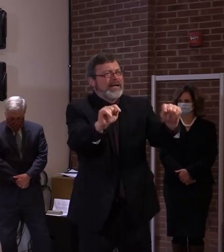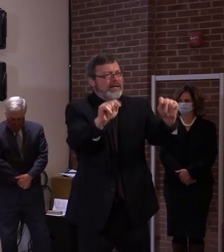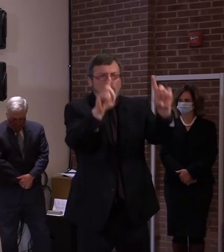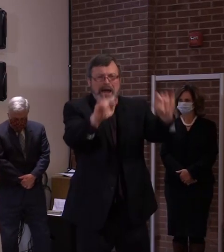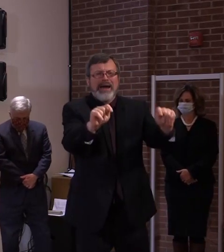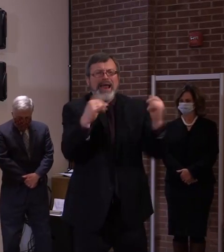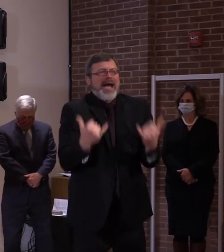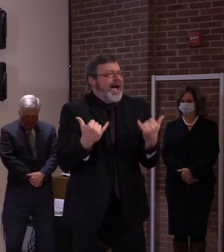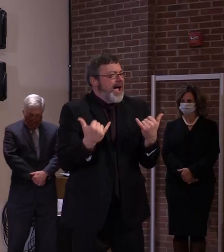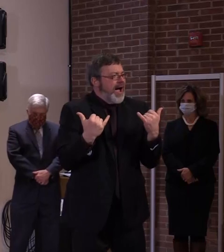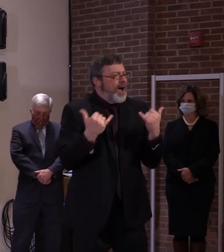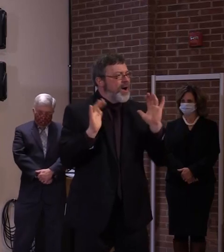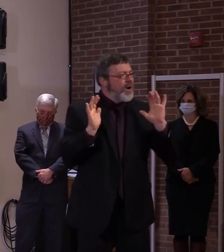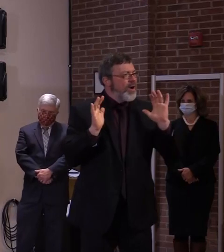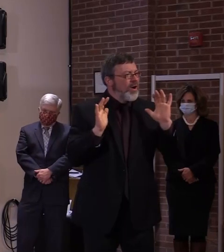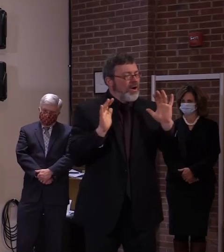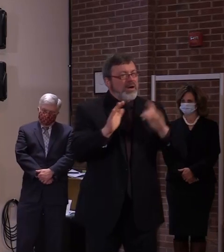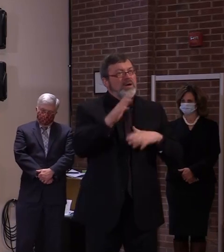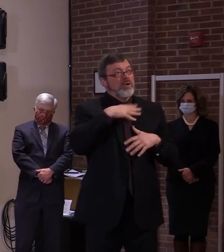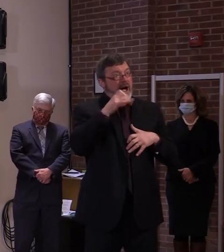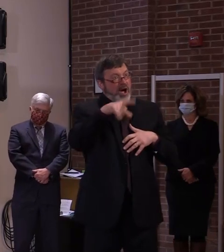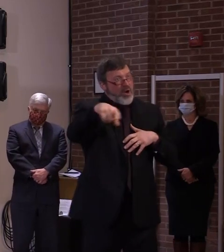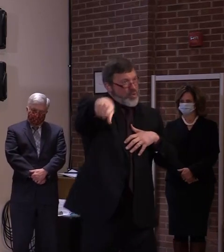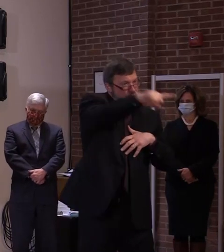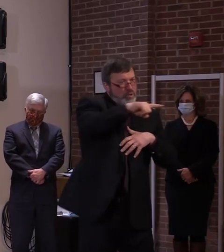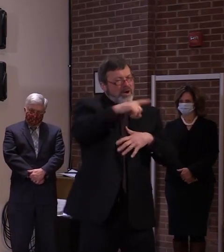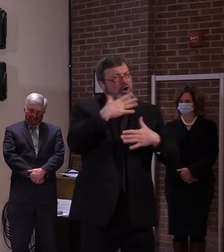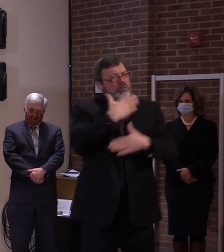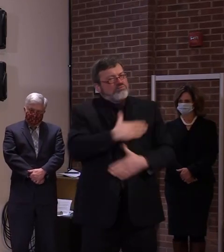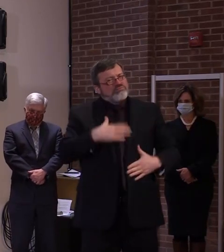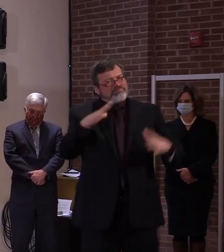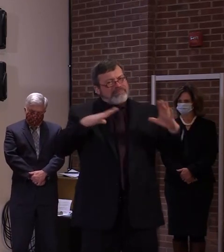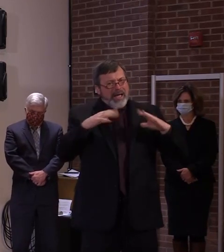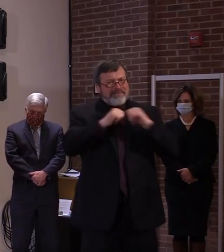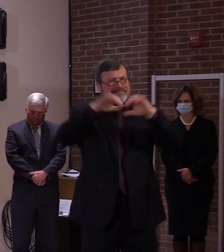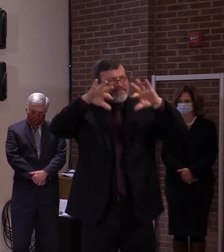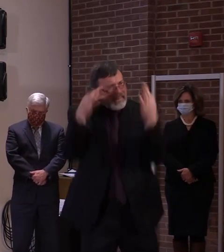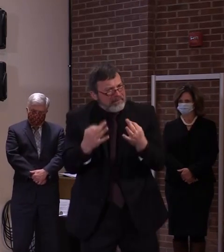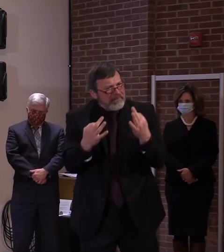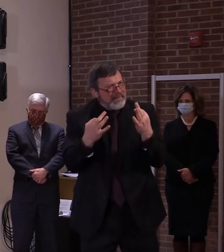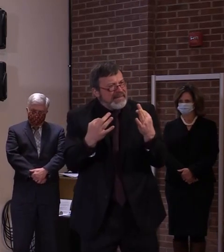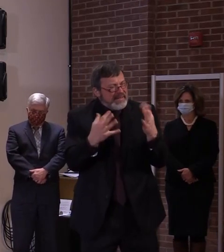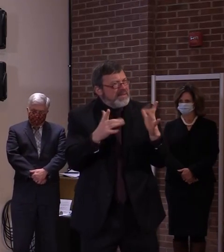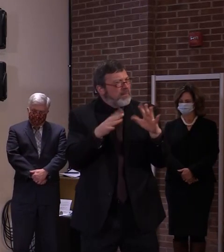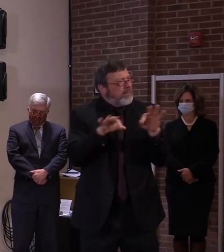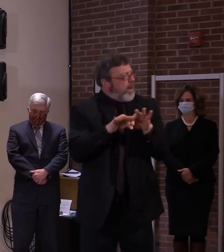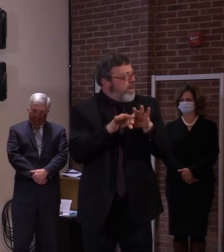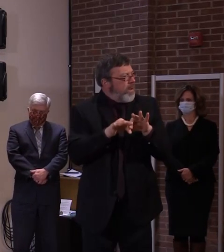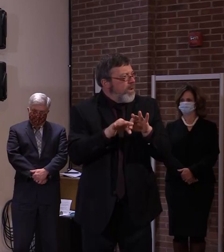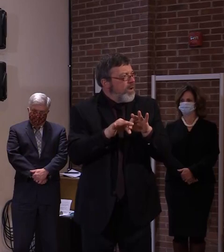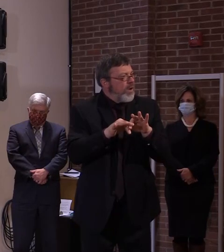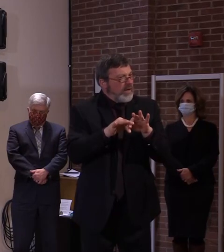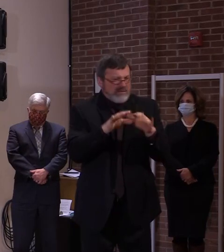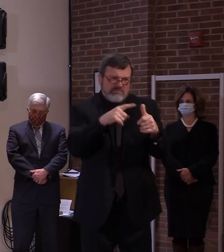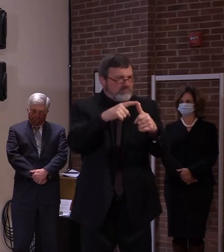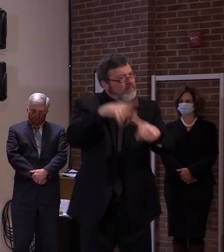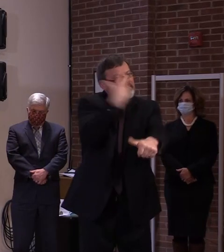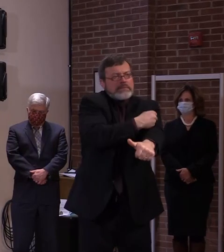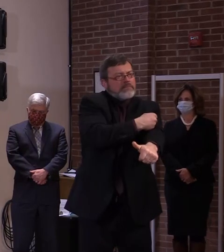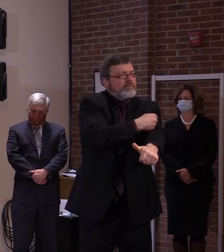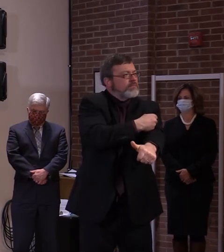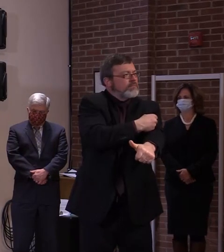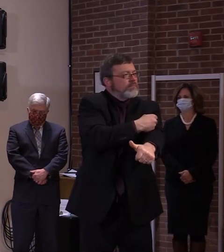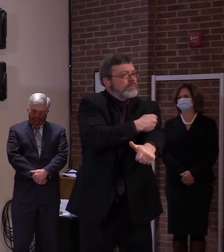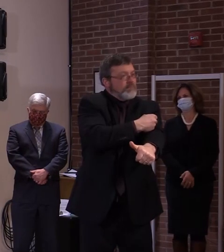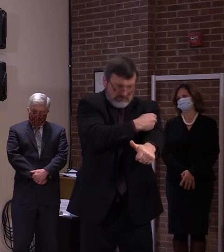shot now. Now, in addition to vaccination, of course, we all need to commit to wearing masks and getting tested to